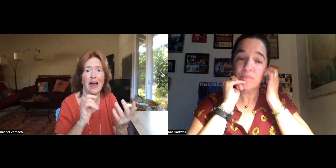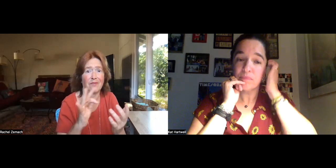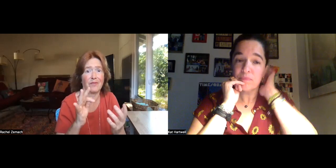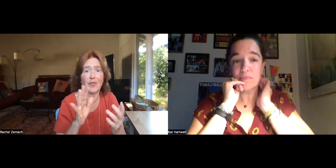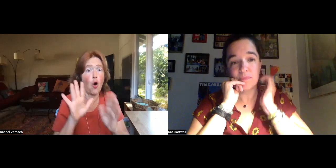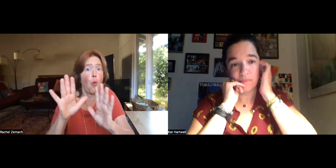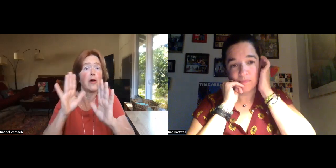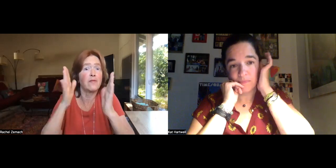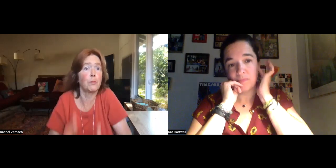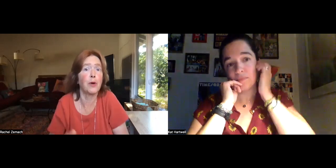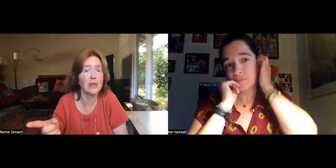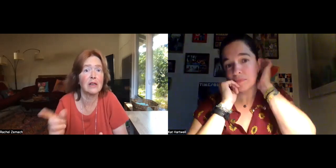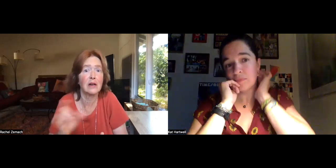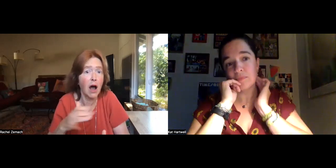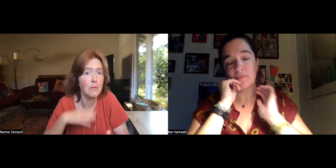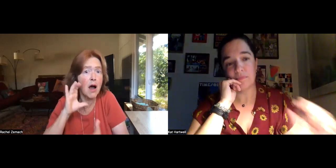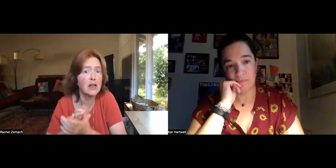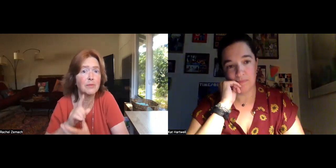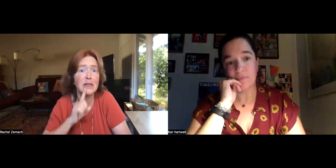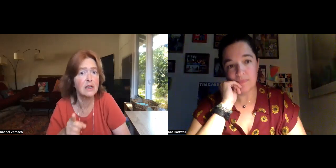If they're a wonderful person, like my husband is,